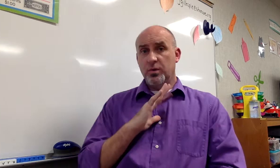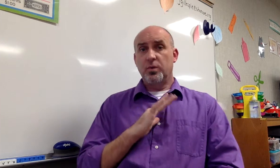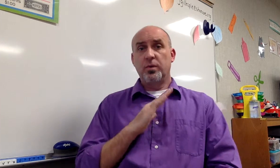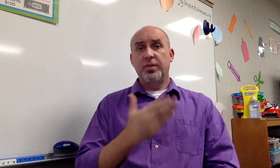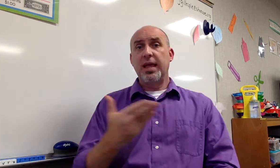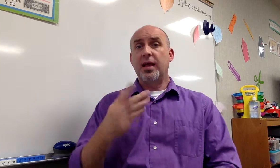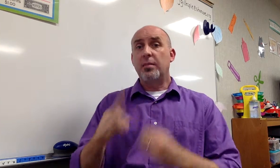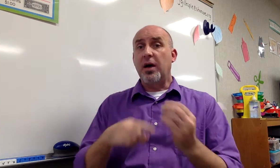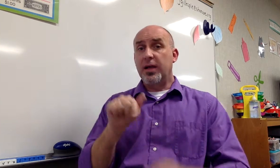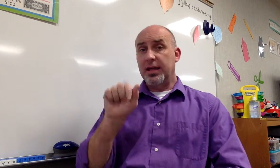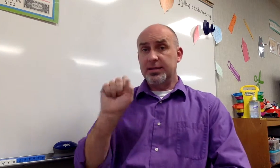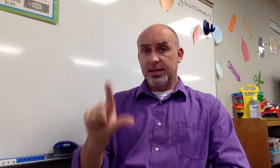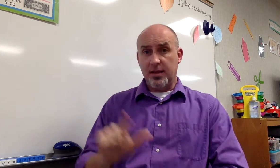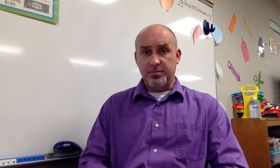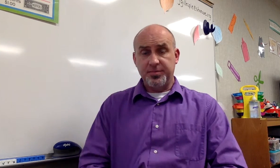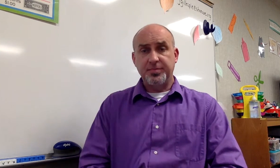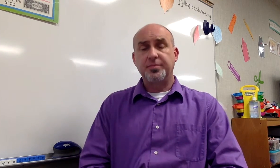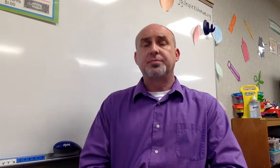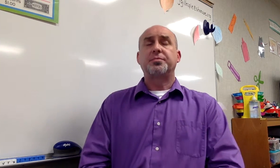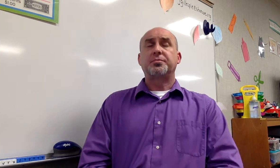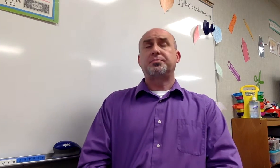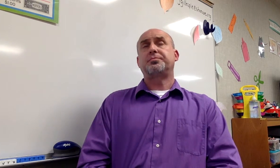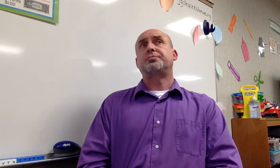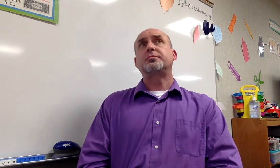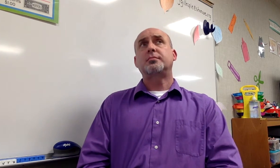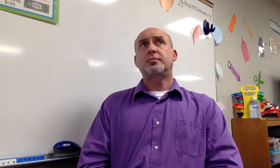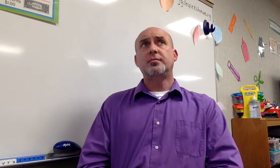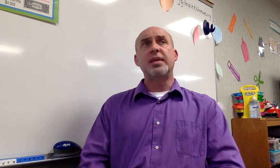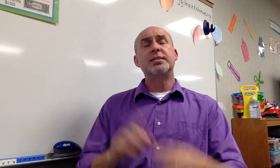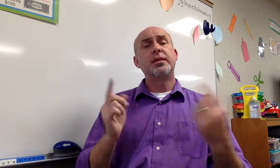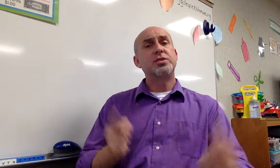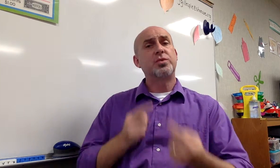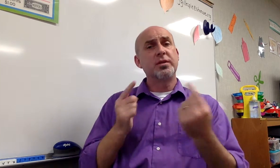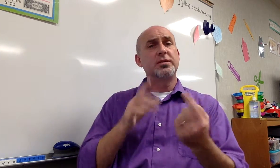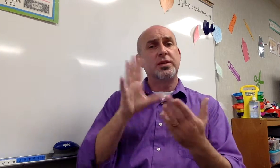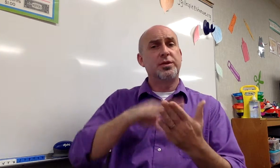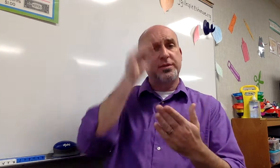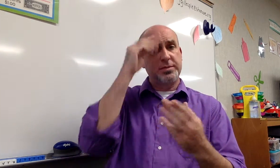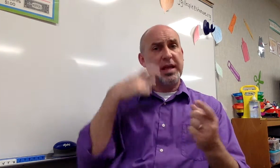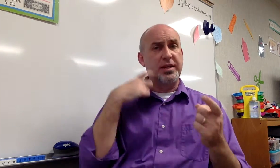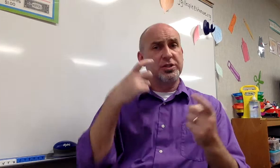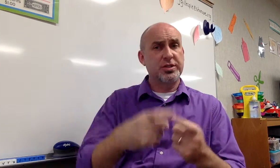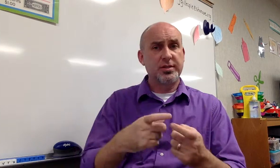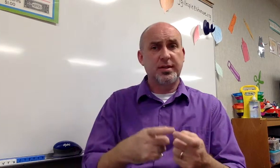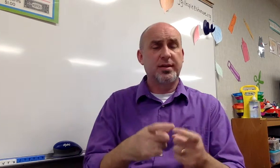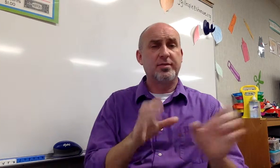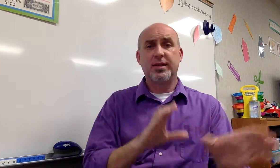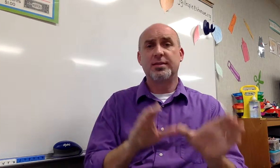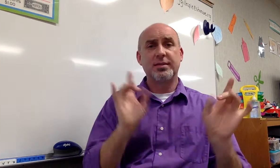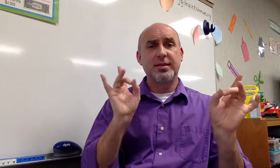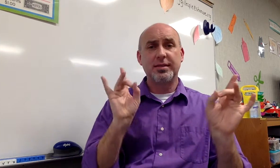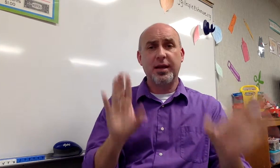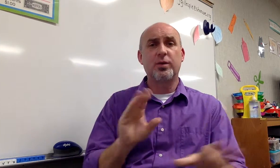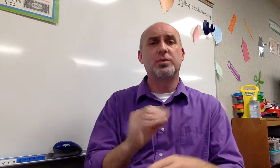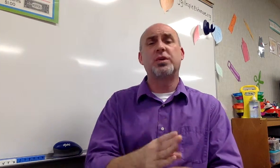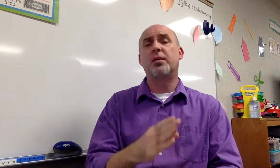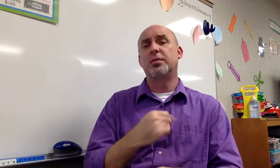Cool thing about ASL is I've struggled to learn Spanish and have done a terrible job. I'm